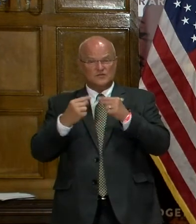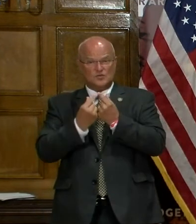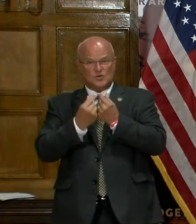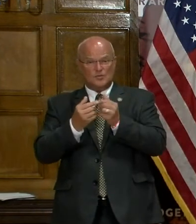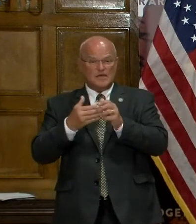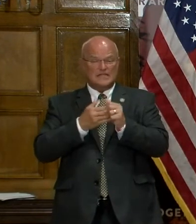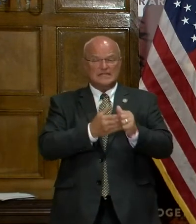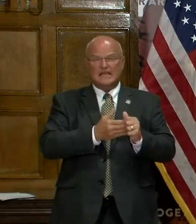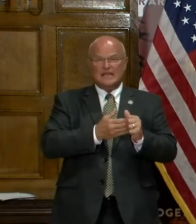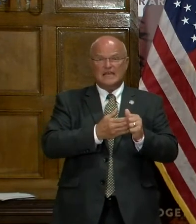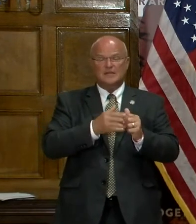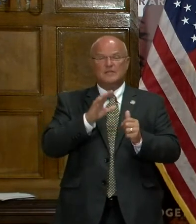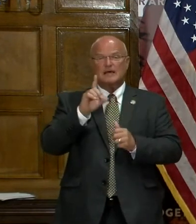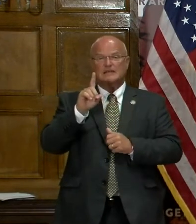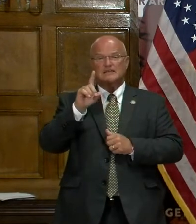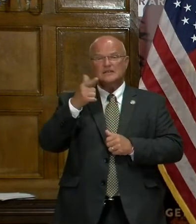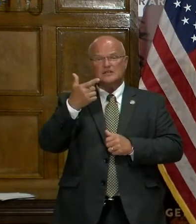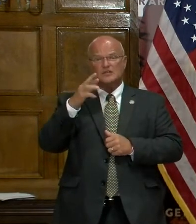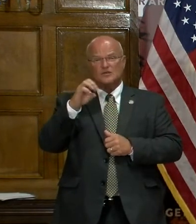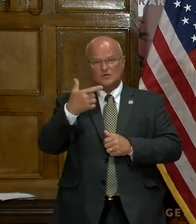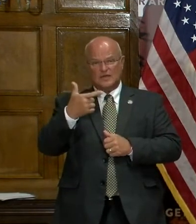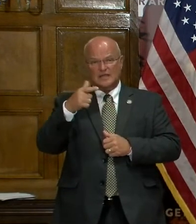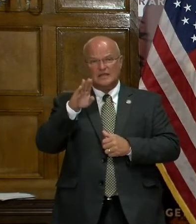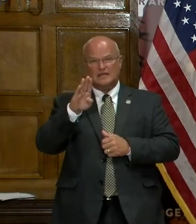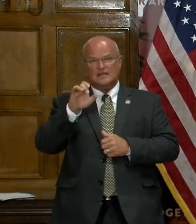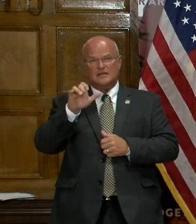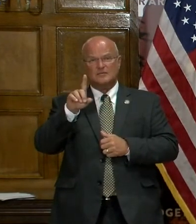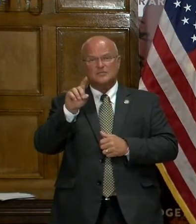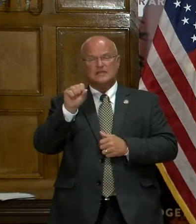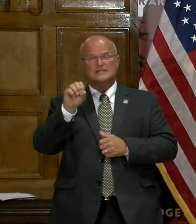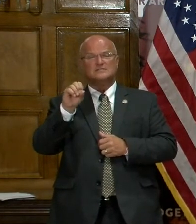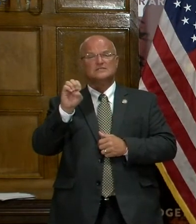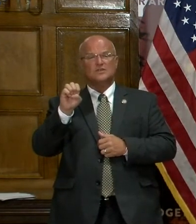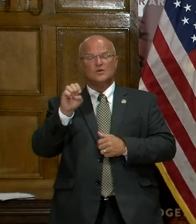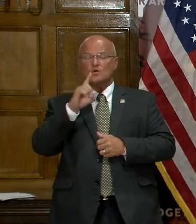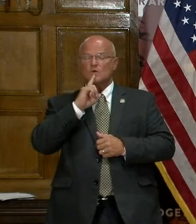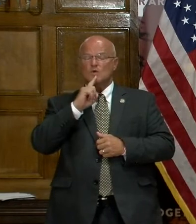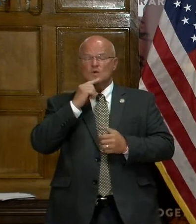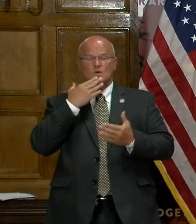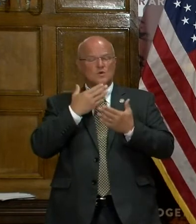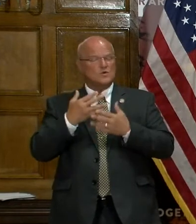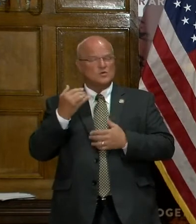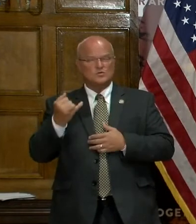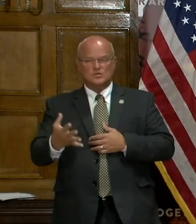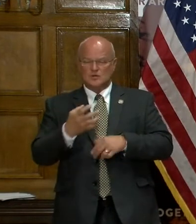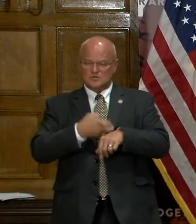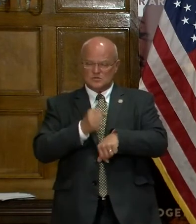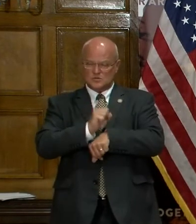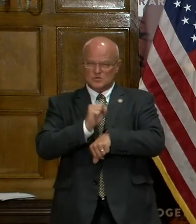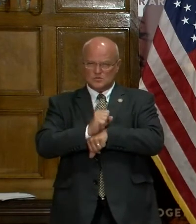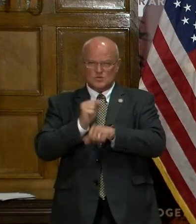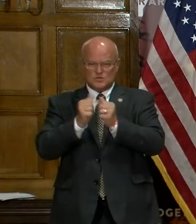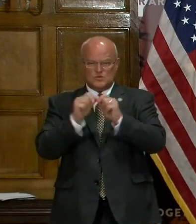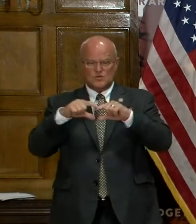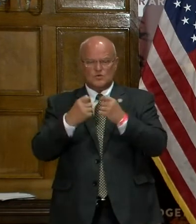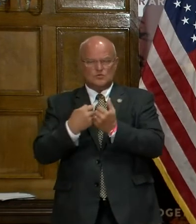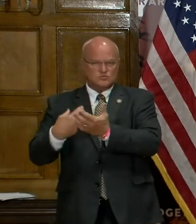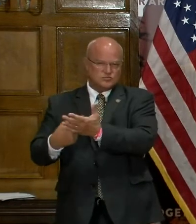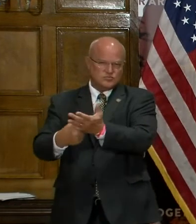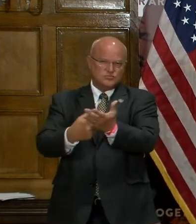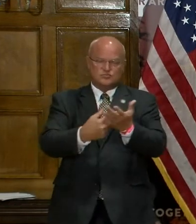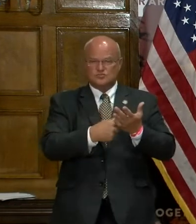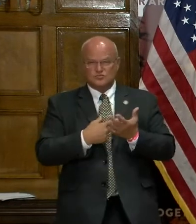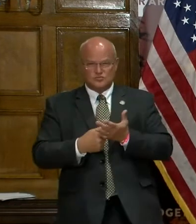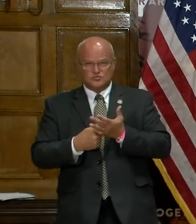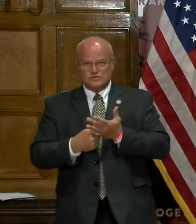was led by the Surgeon General, Dr. Greg Bledsoe, who's done a really good job of hard work with the group.